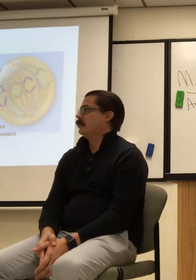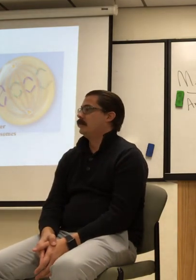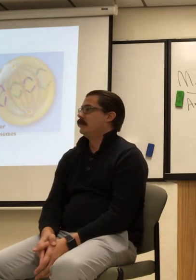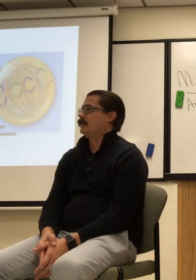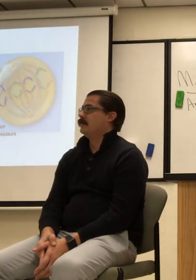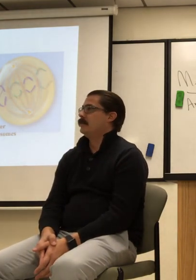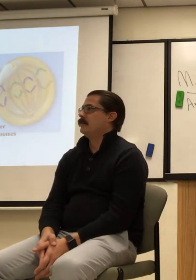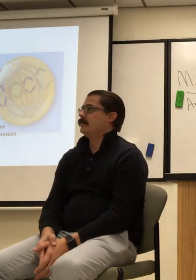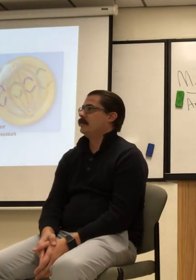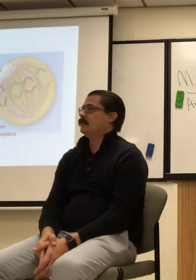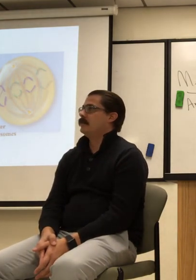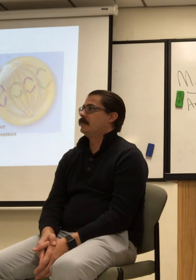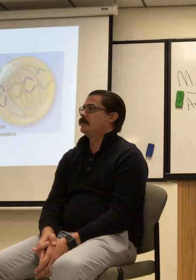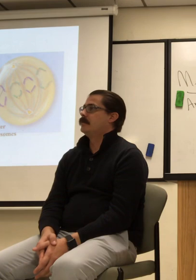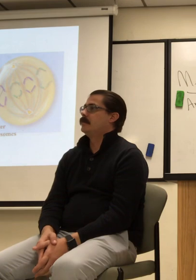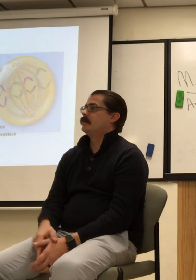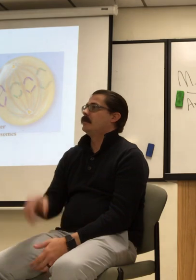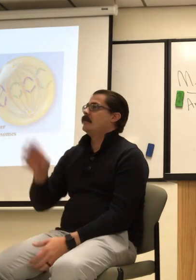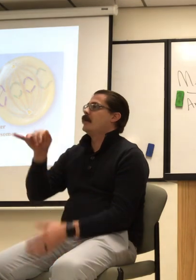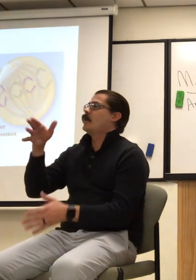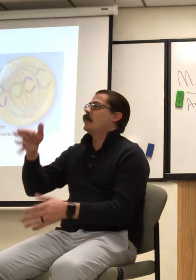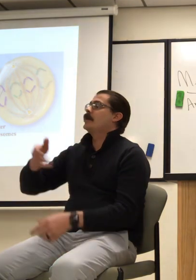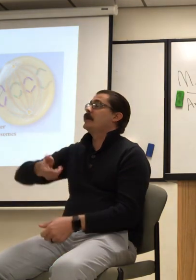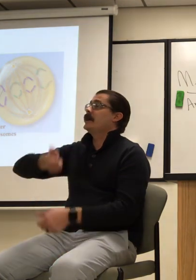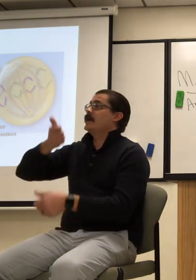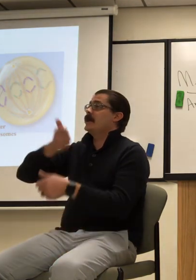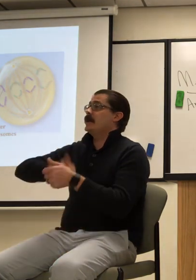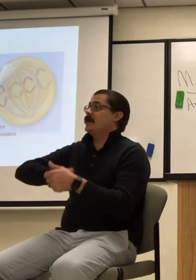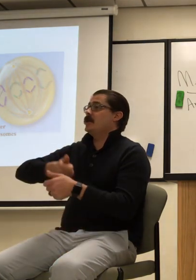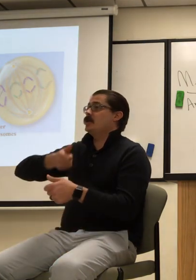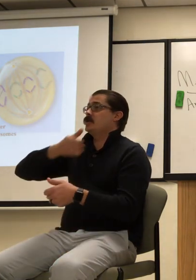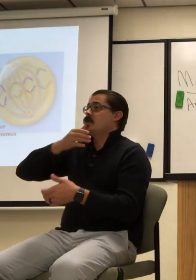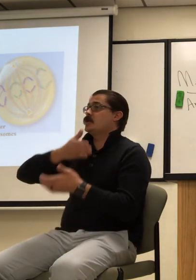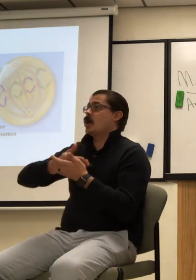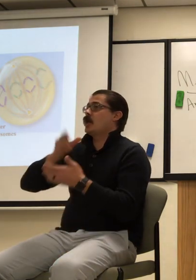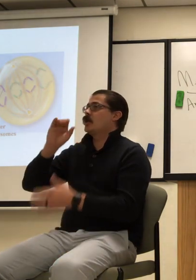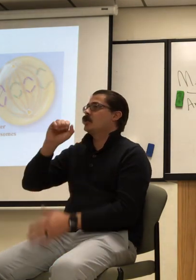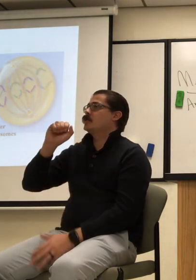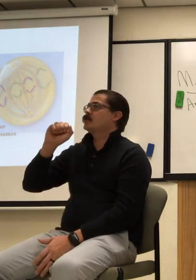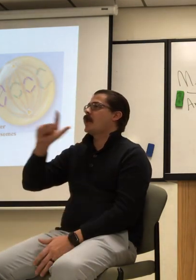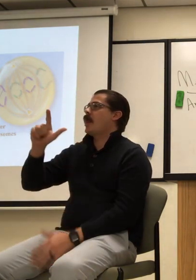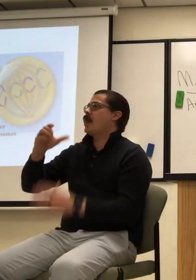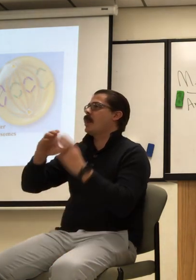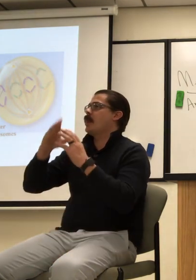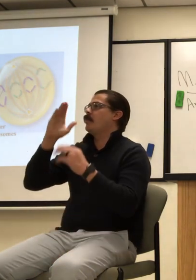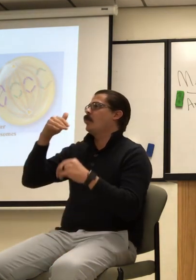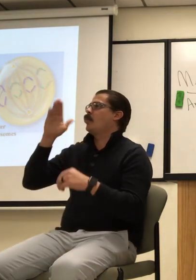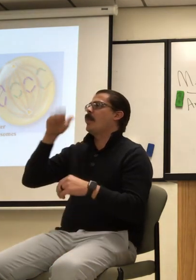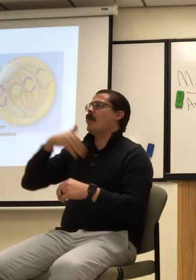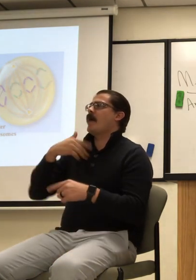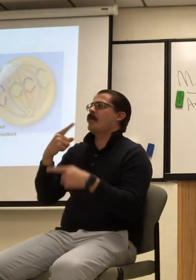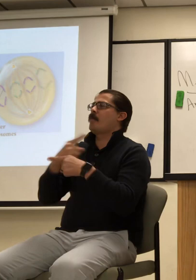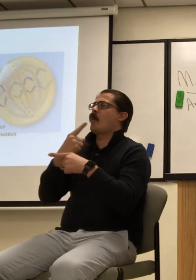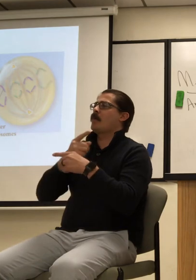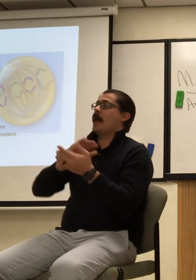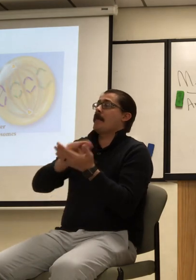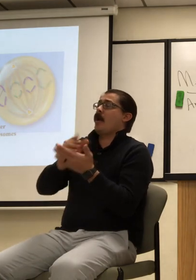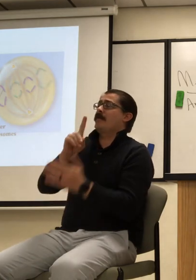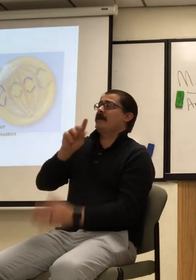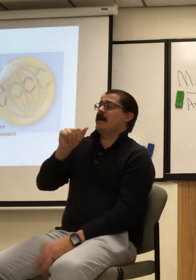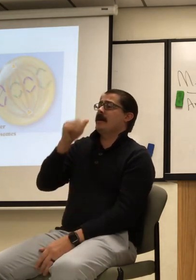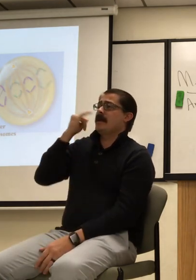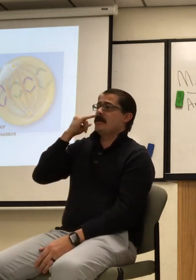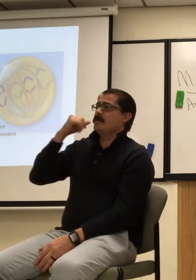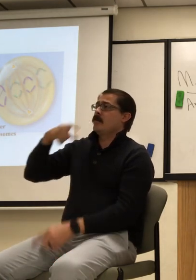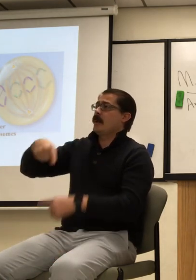That way, each daughter cell will get the right amount of DNA. And so you pull it all the